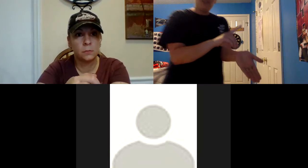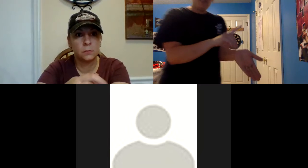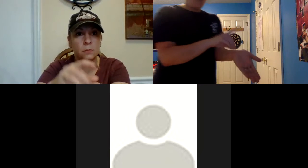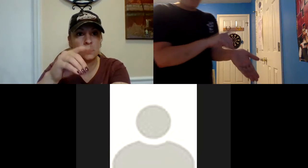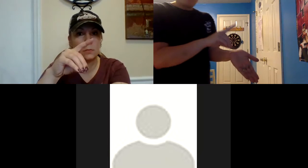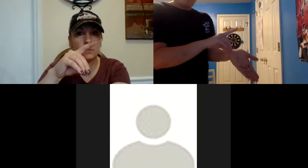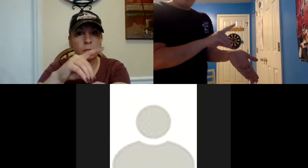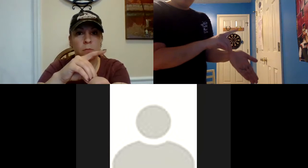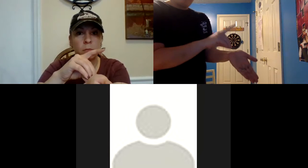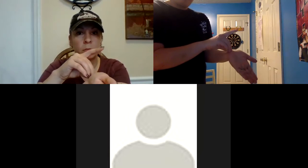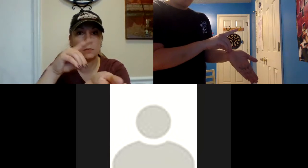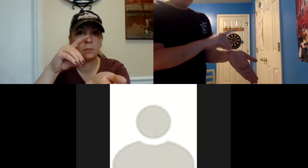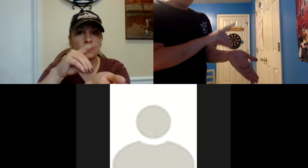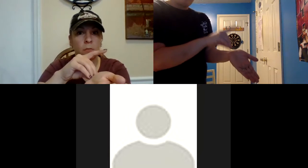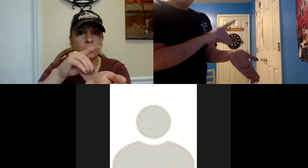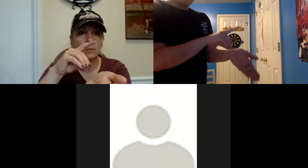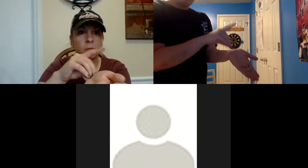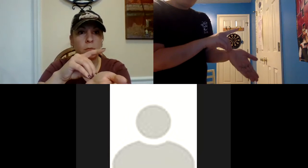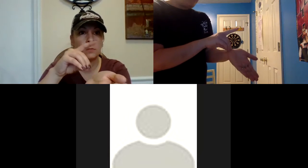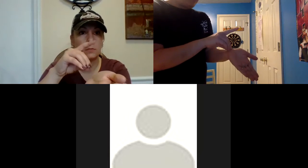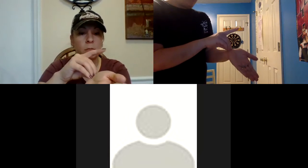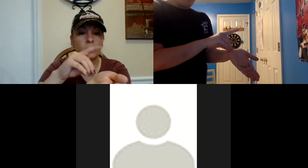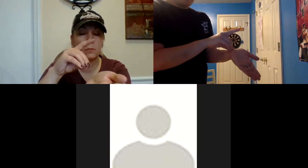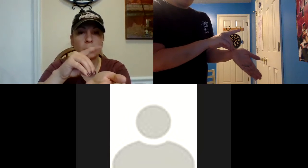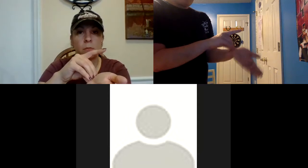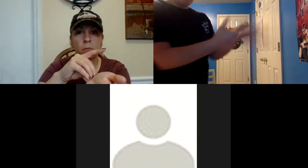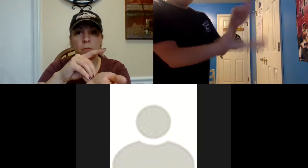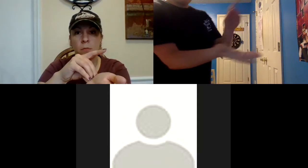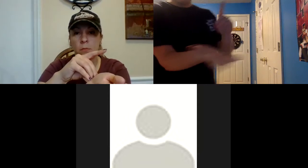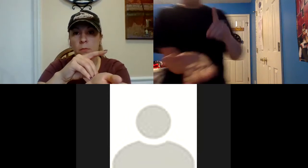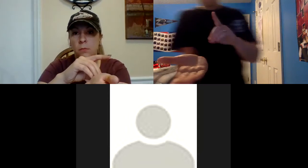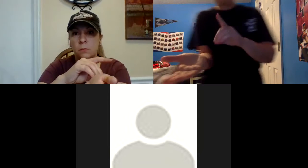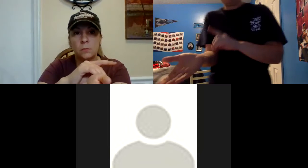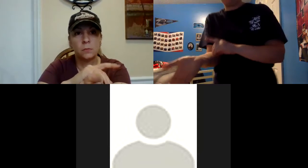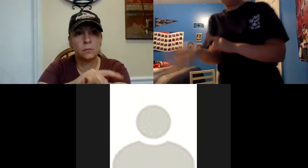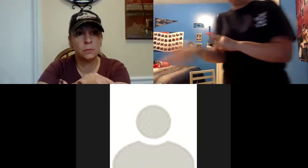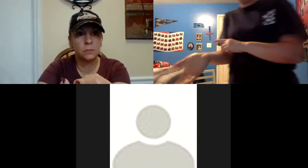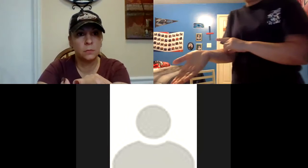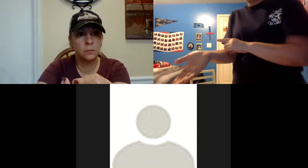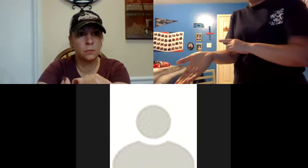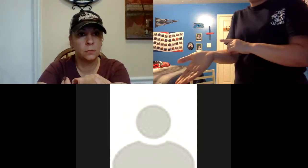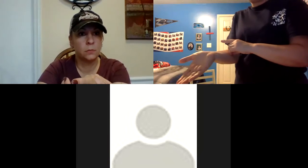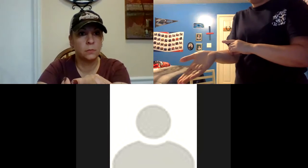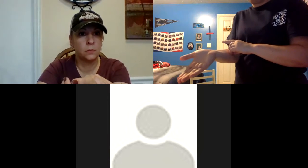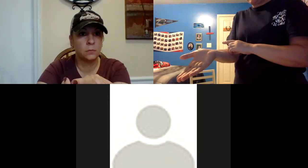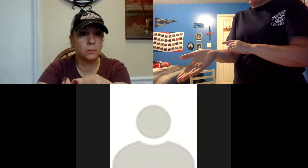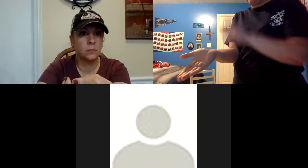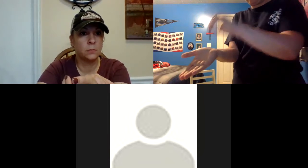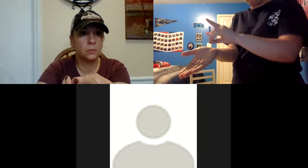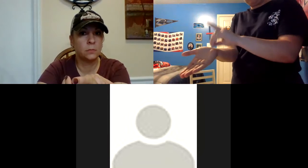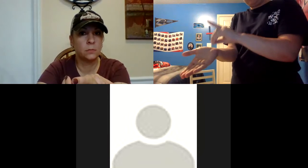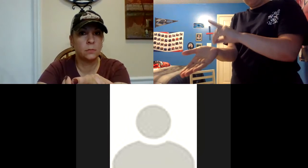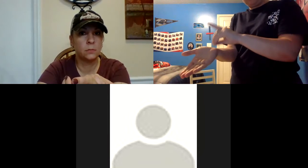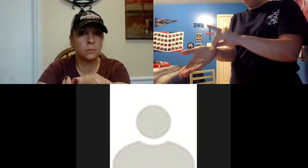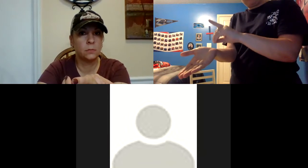and it's just tapped on there, doctor. And same for a left-hander. You know, you're putting your right hand